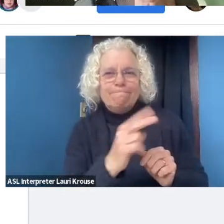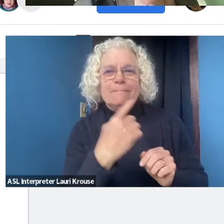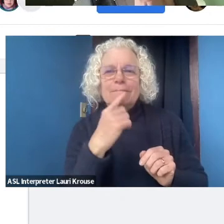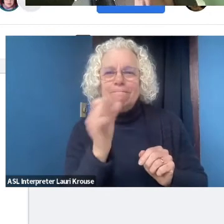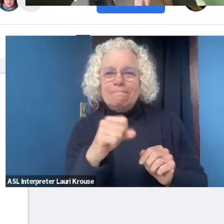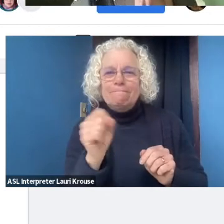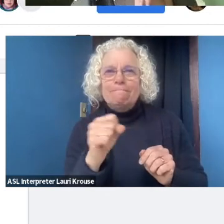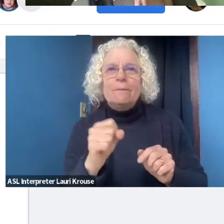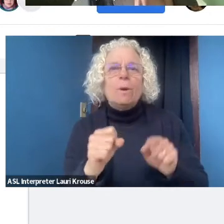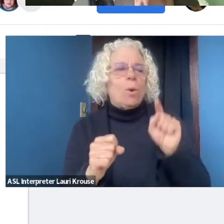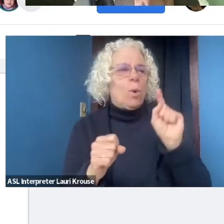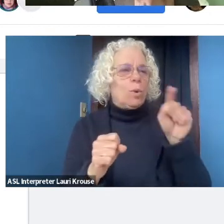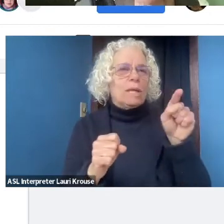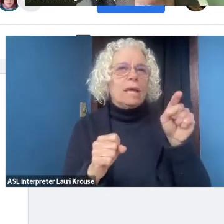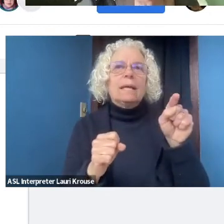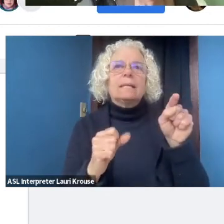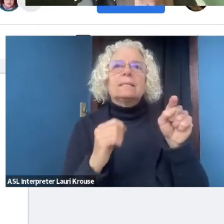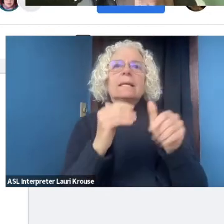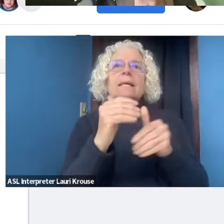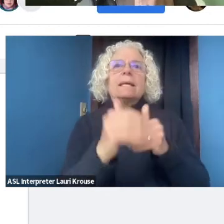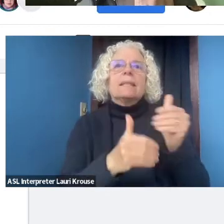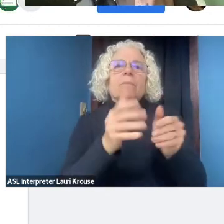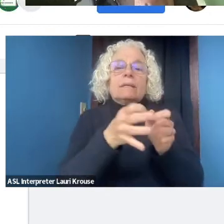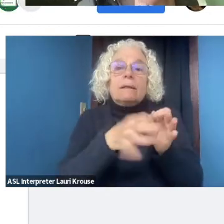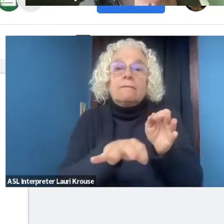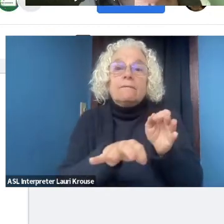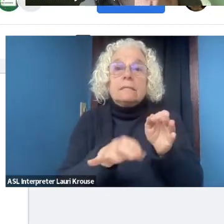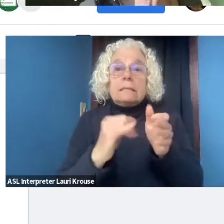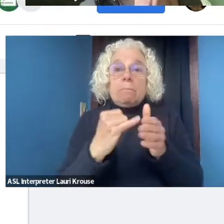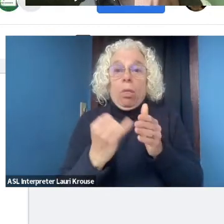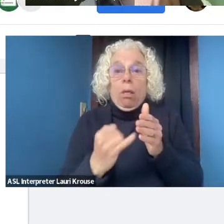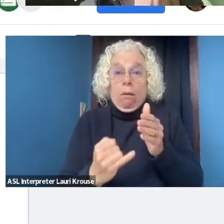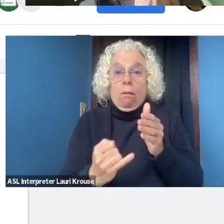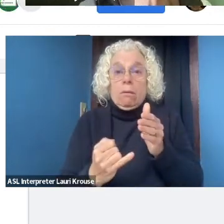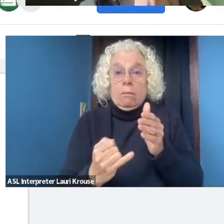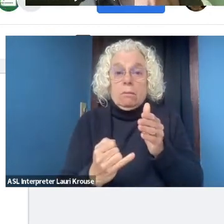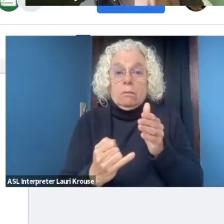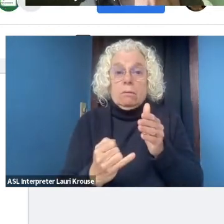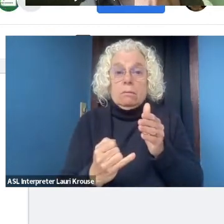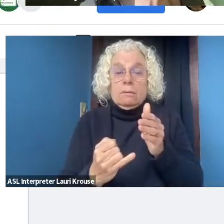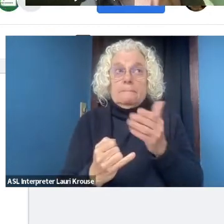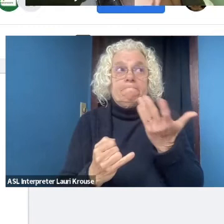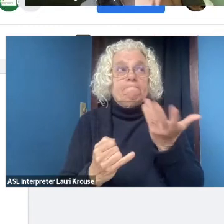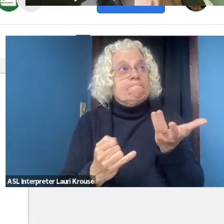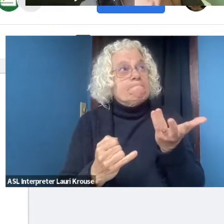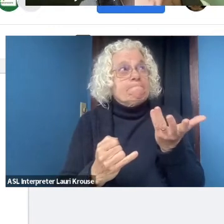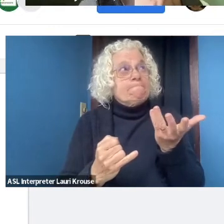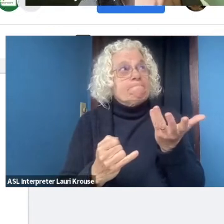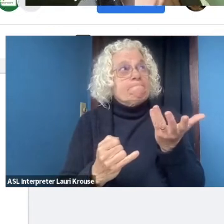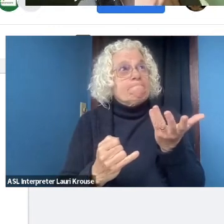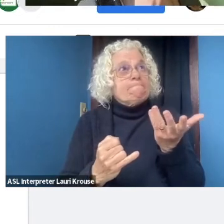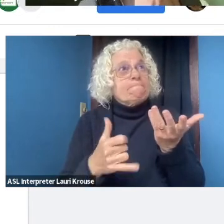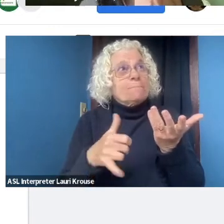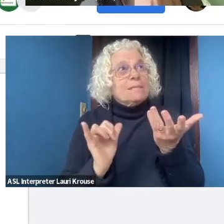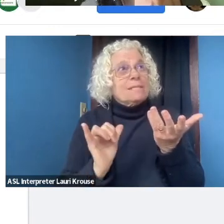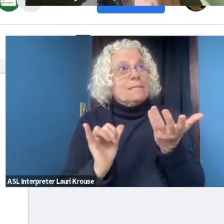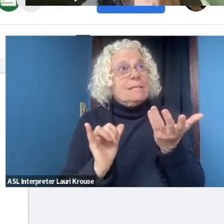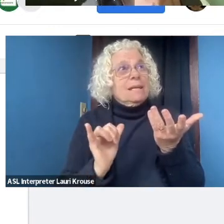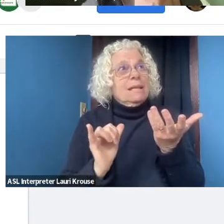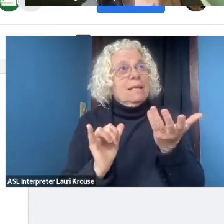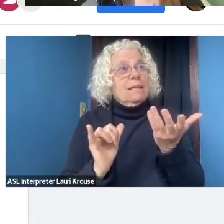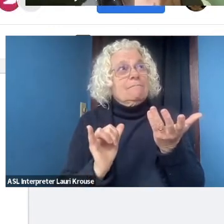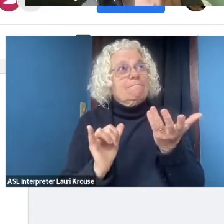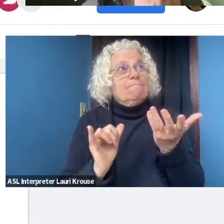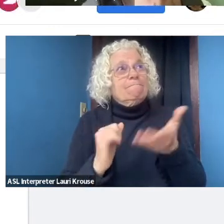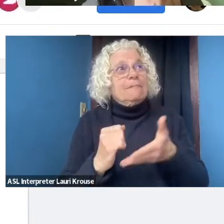Yes, the process, even simple art making, it really does put us in touch with our own